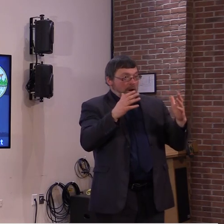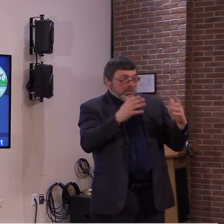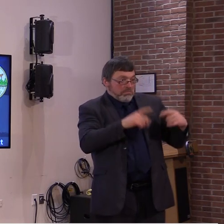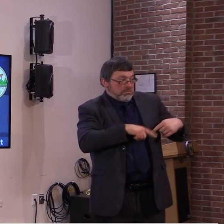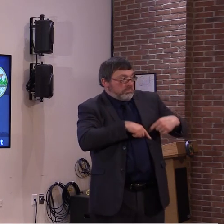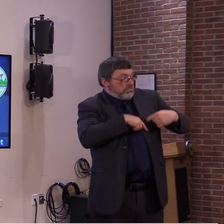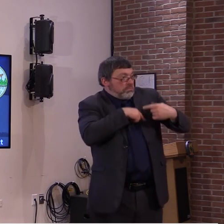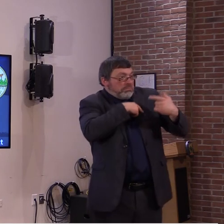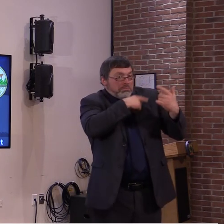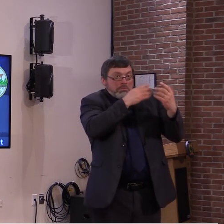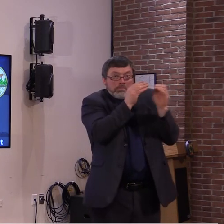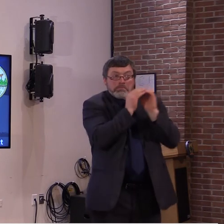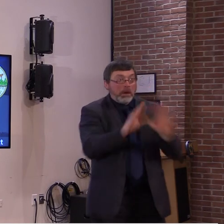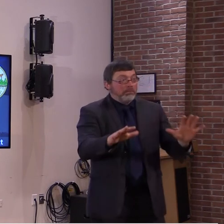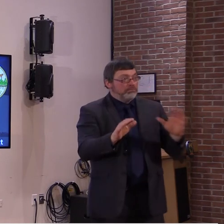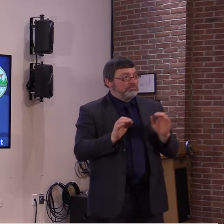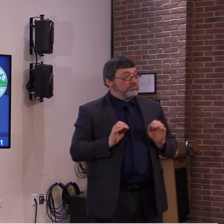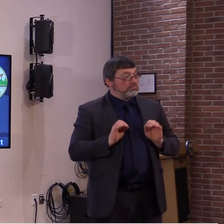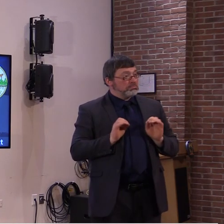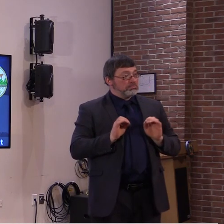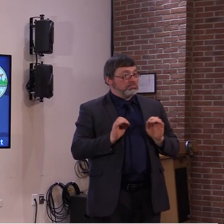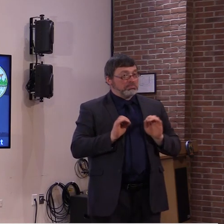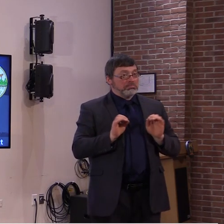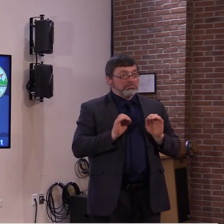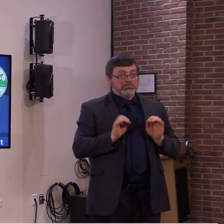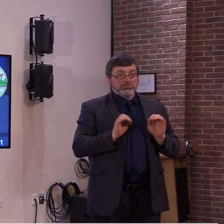All right, thank you. And then second question,